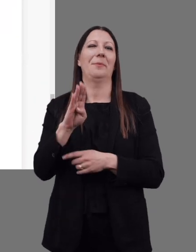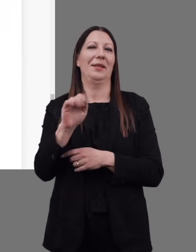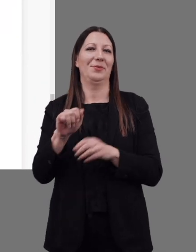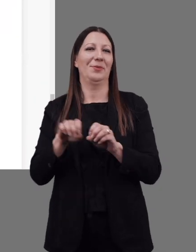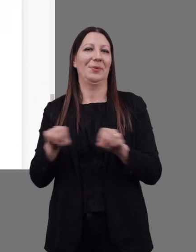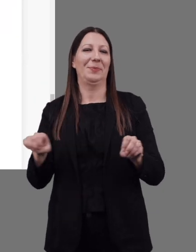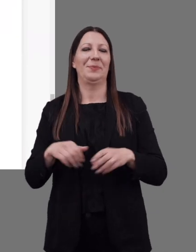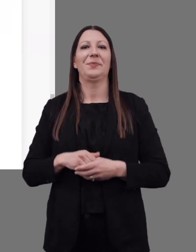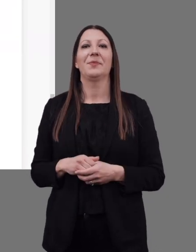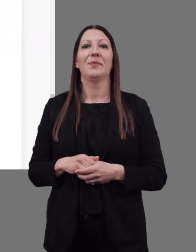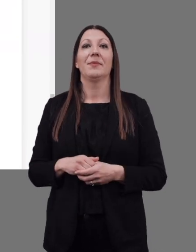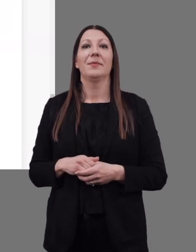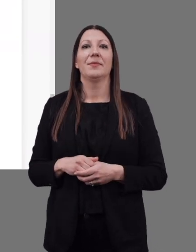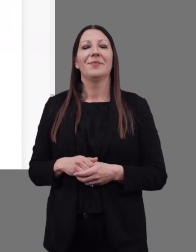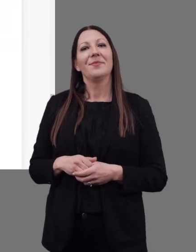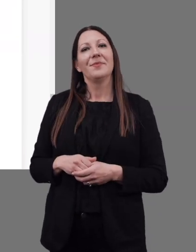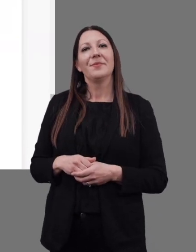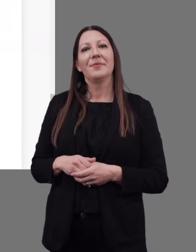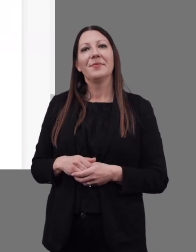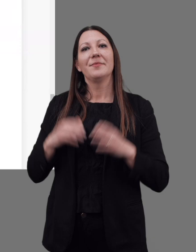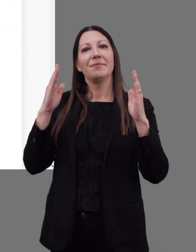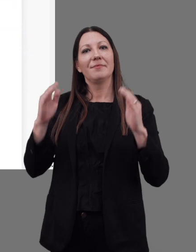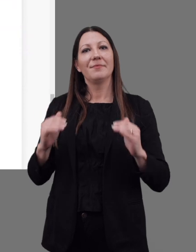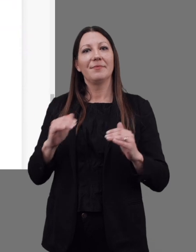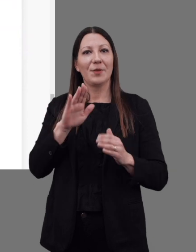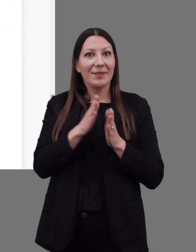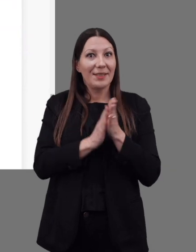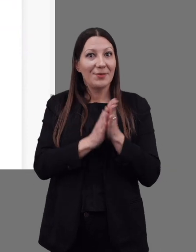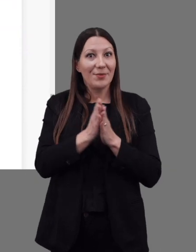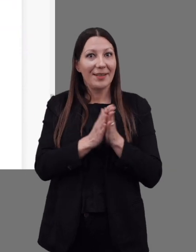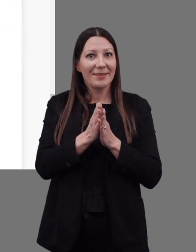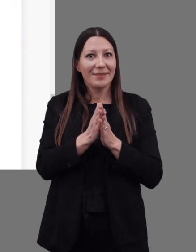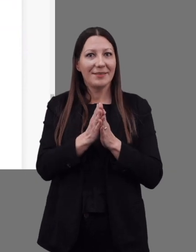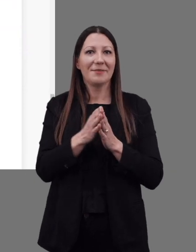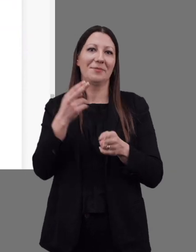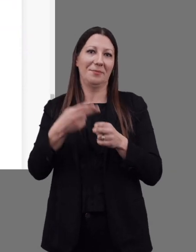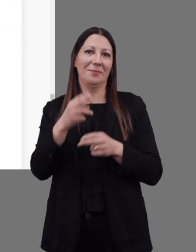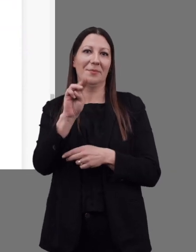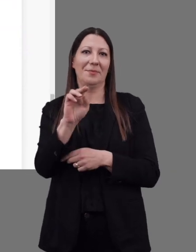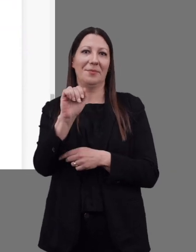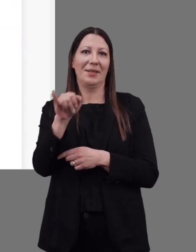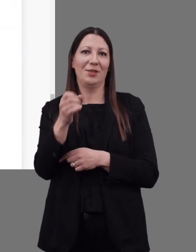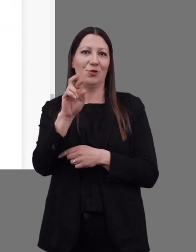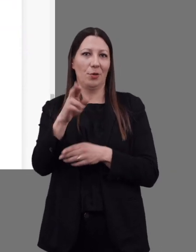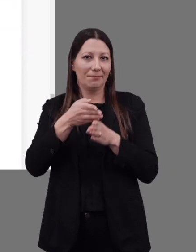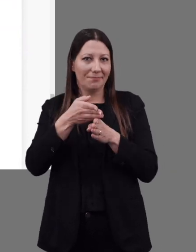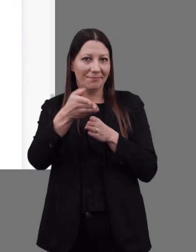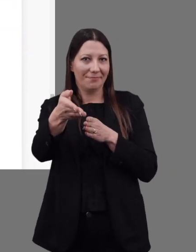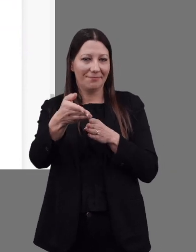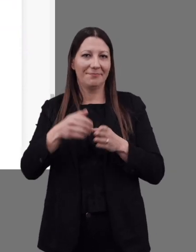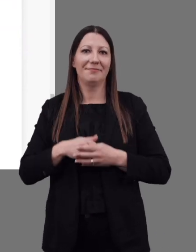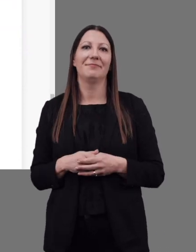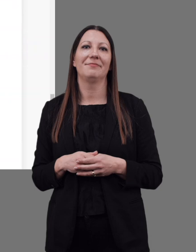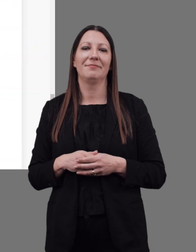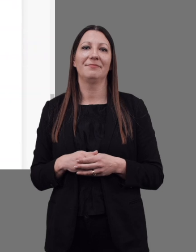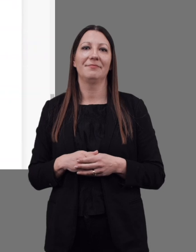Okay. Here is where you will select your area of interest, so otherwise known as a major. Now, at the University of Winnipeg, you